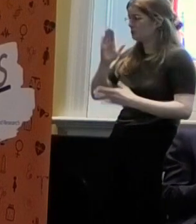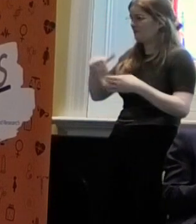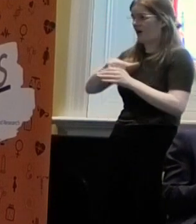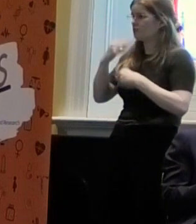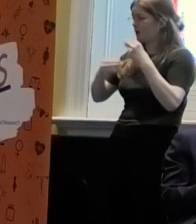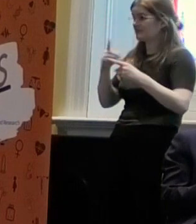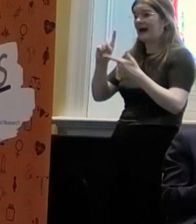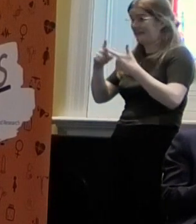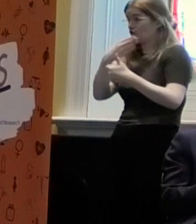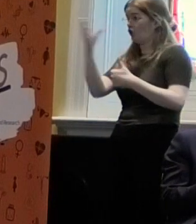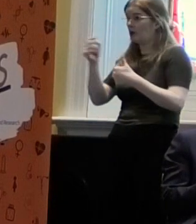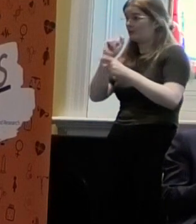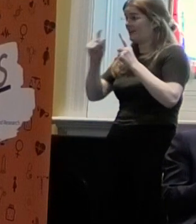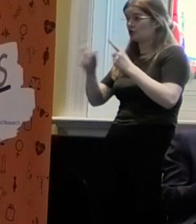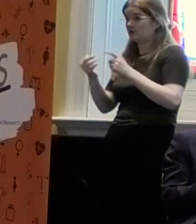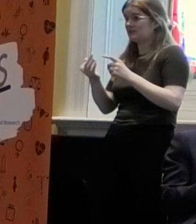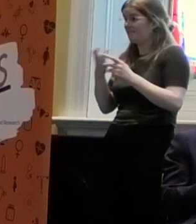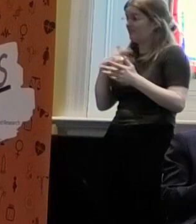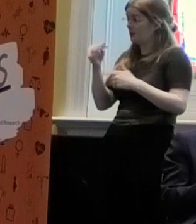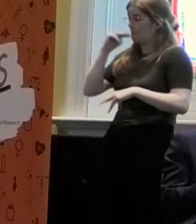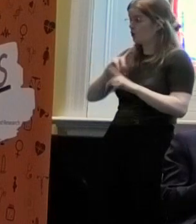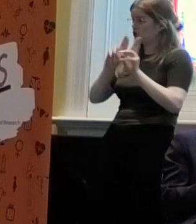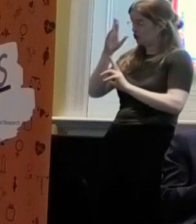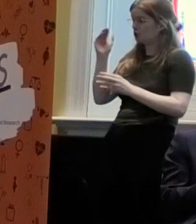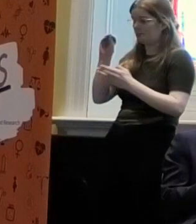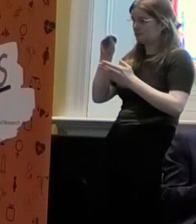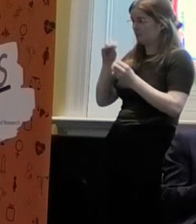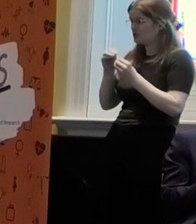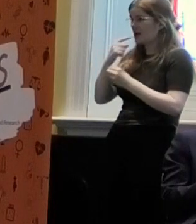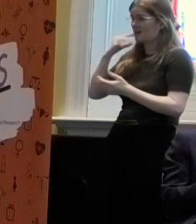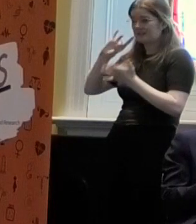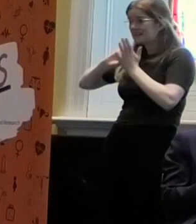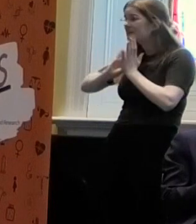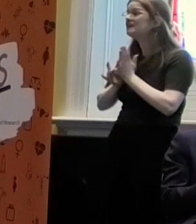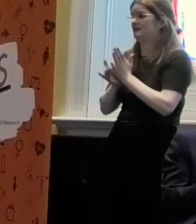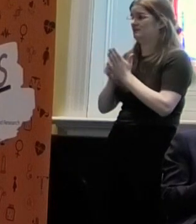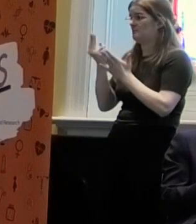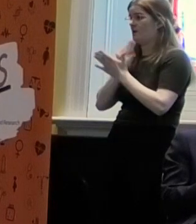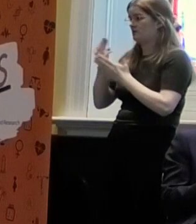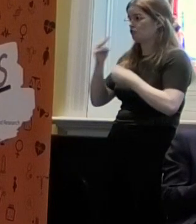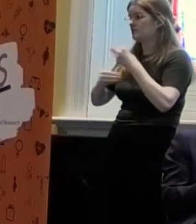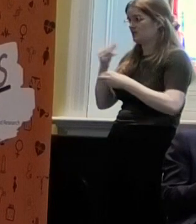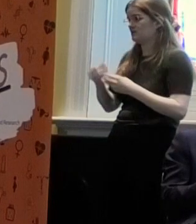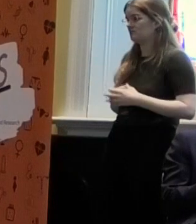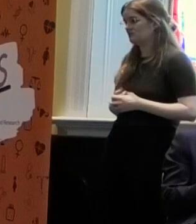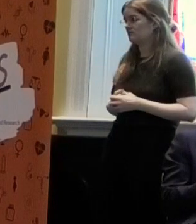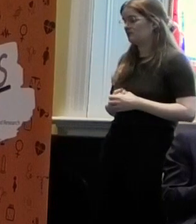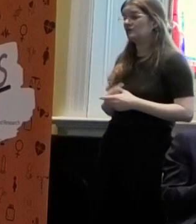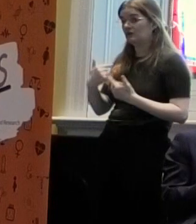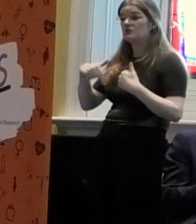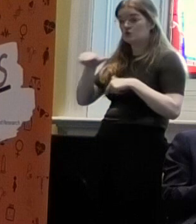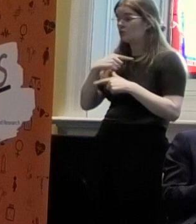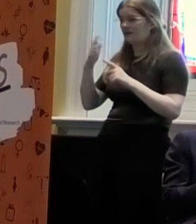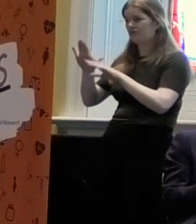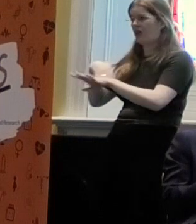other specialists, allied health professionals that Cliona mentioned, are key to what we do. So we have for quite